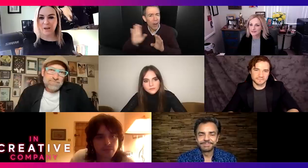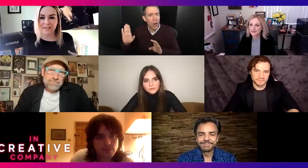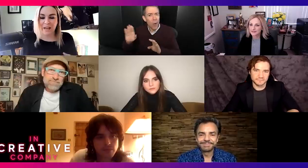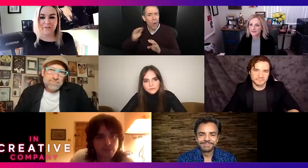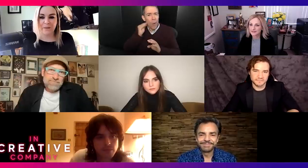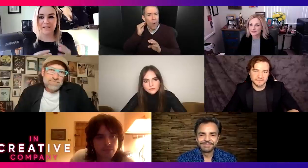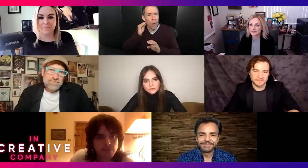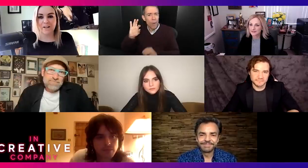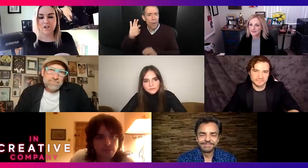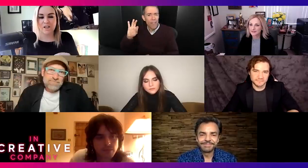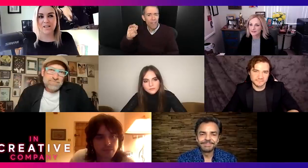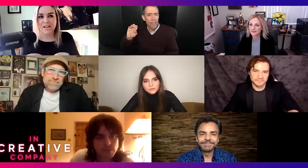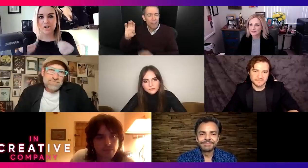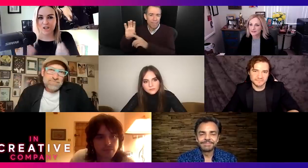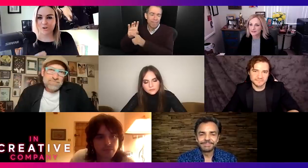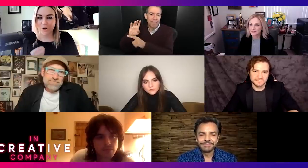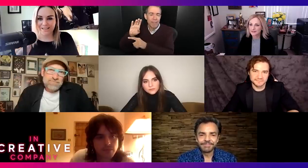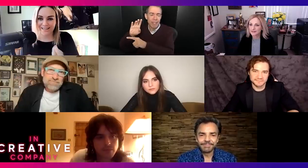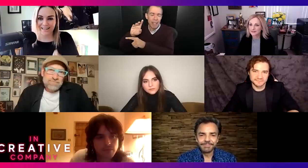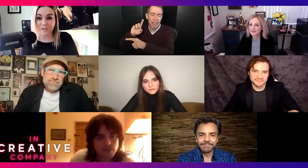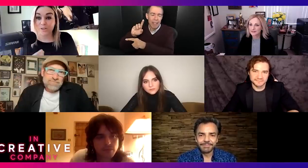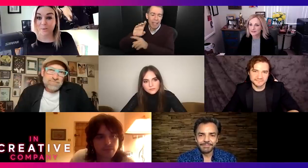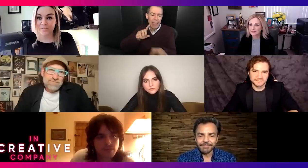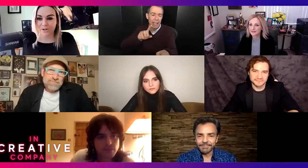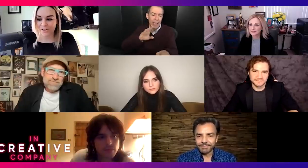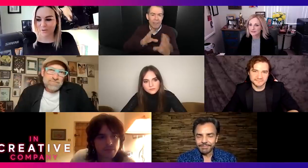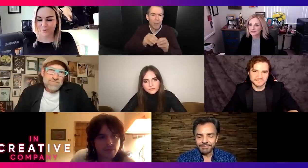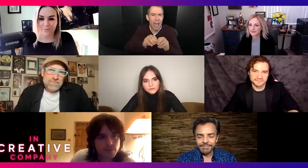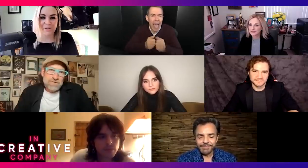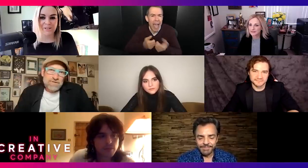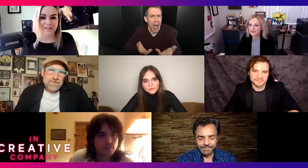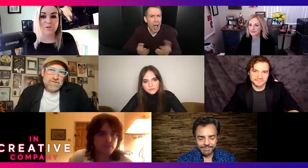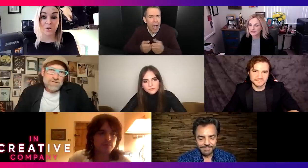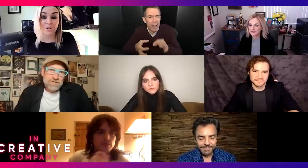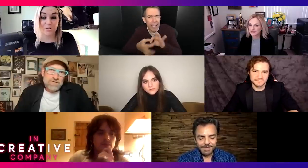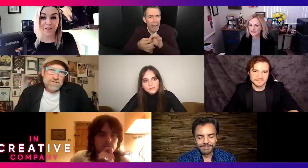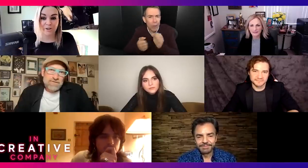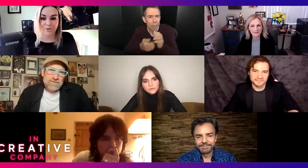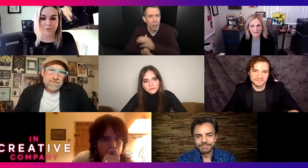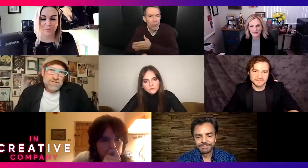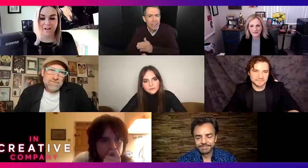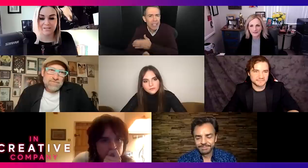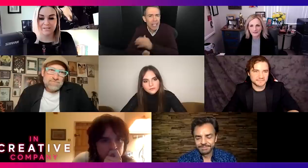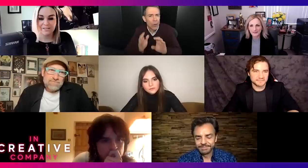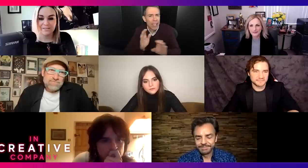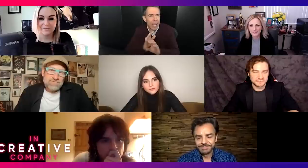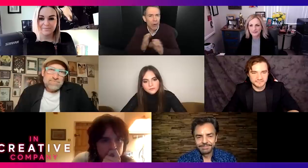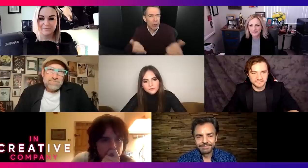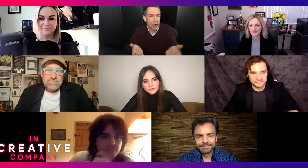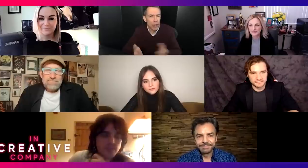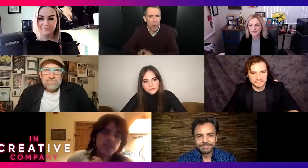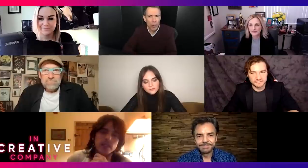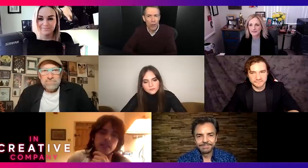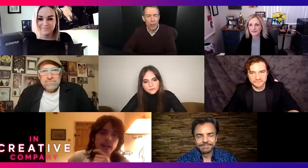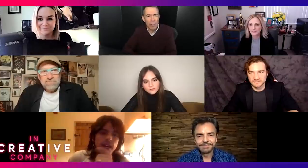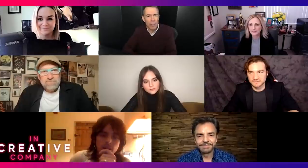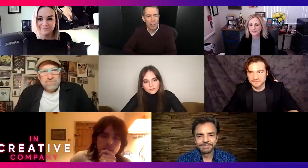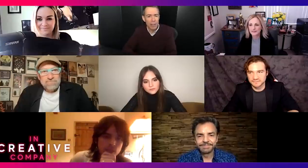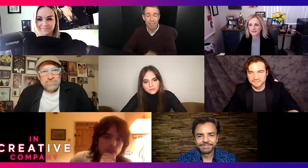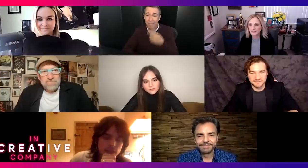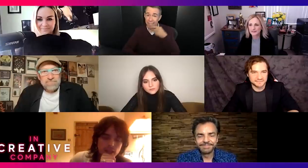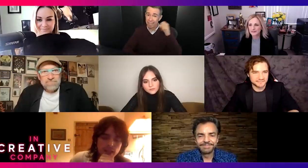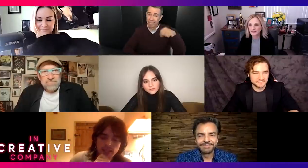for his family life, because as much as she's trying to connect with something in herself through music, so is your character as well.